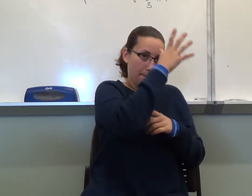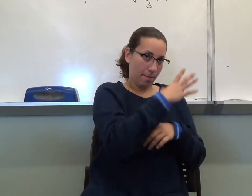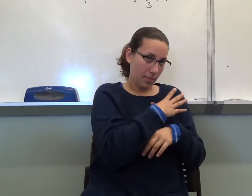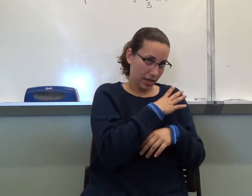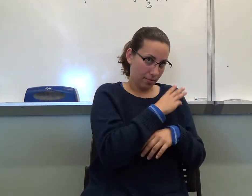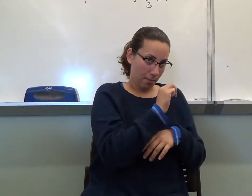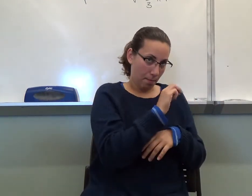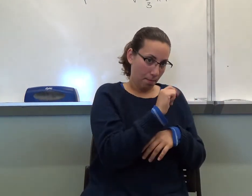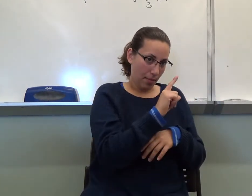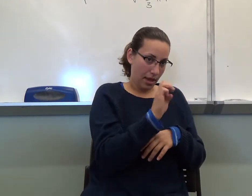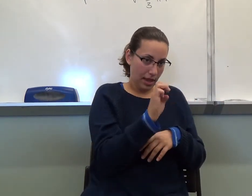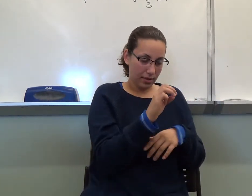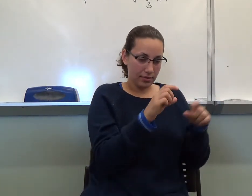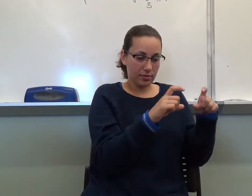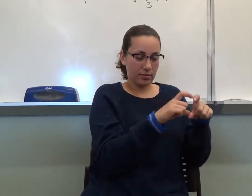row, this is the female